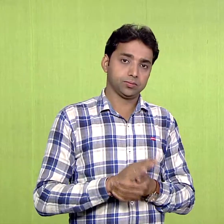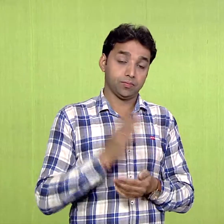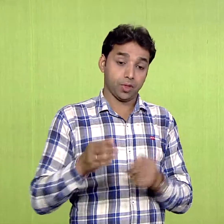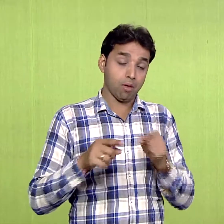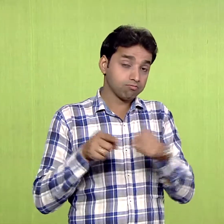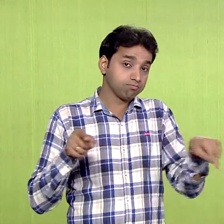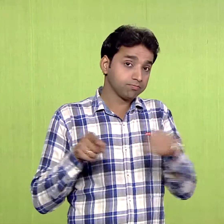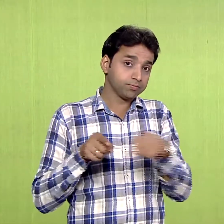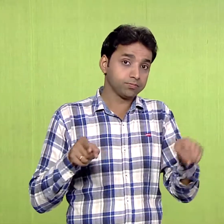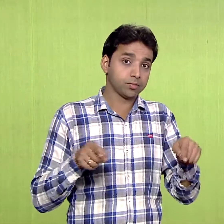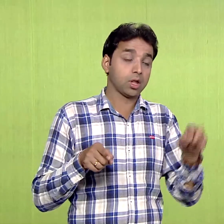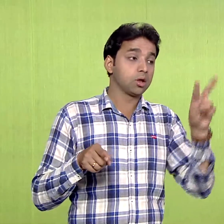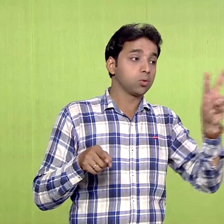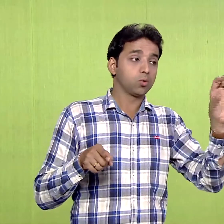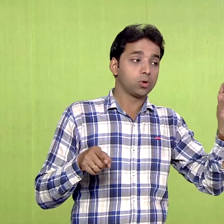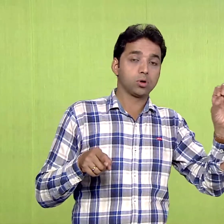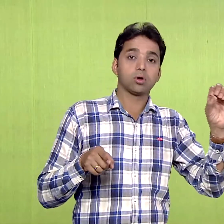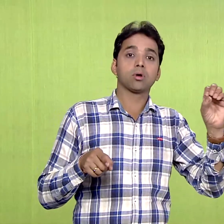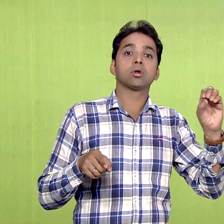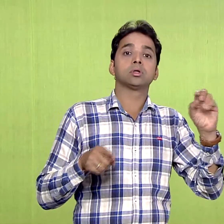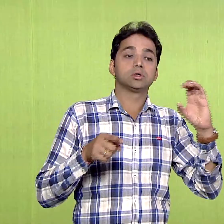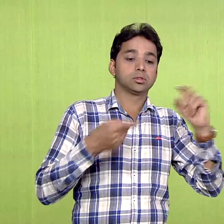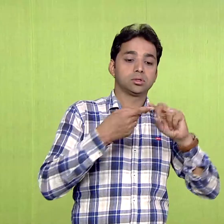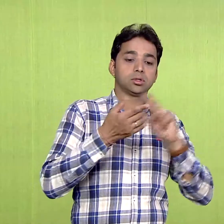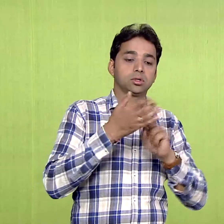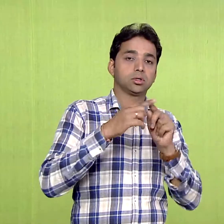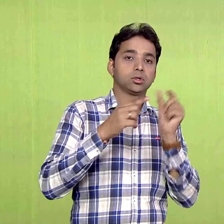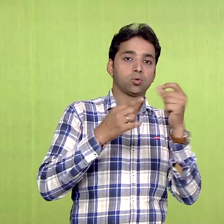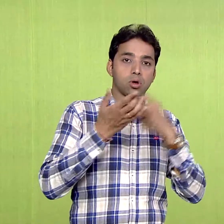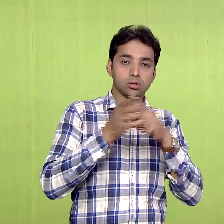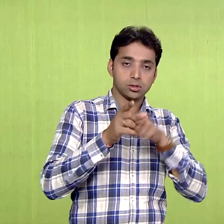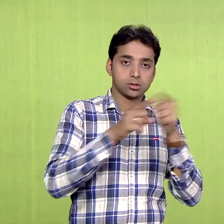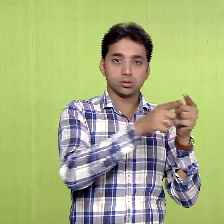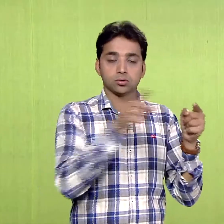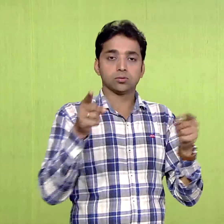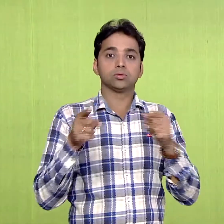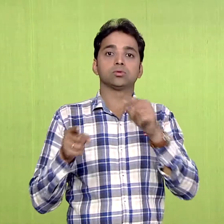between 2nd century BC and 10th century AD.